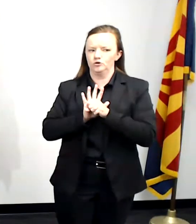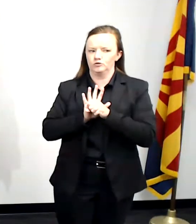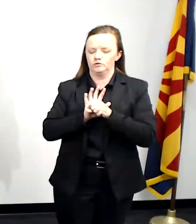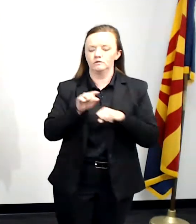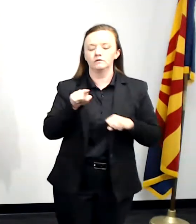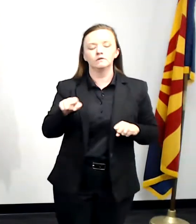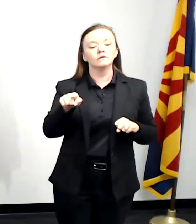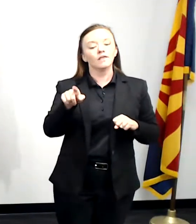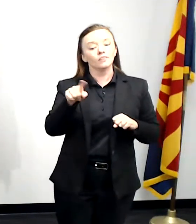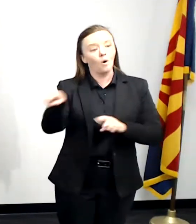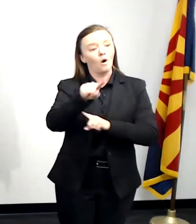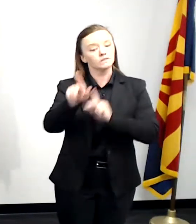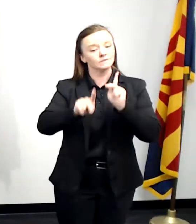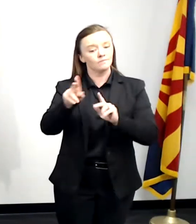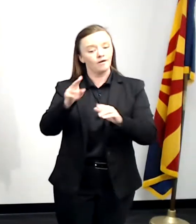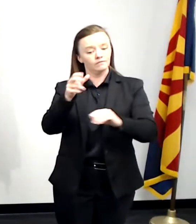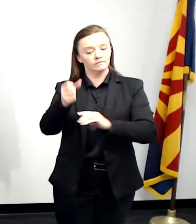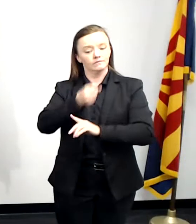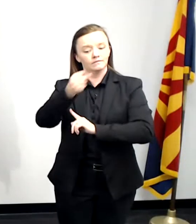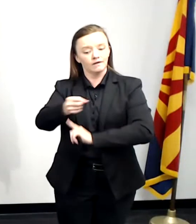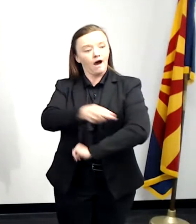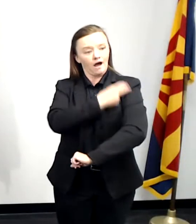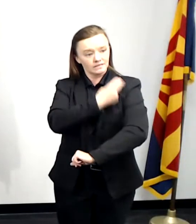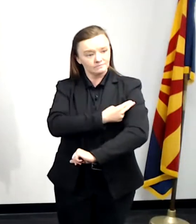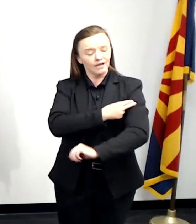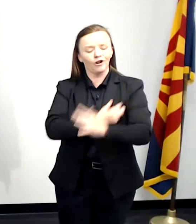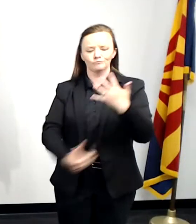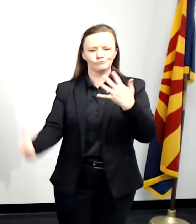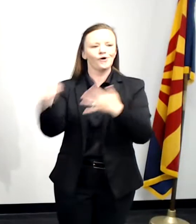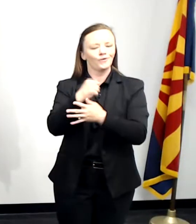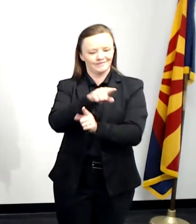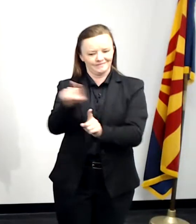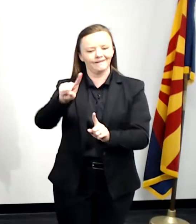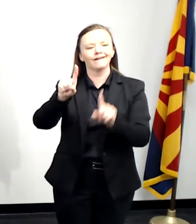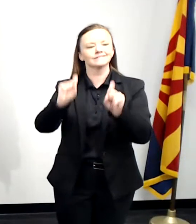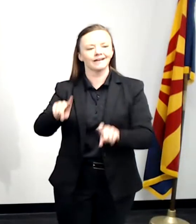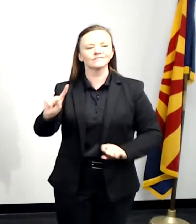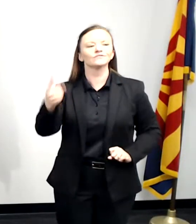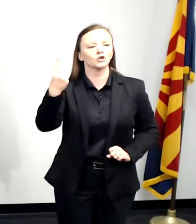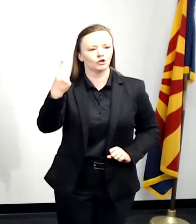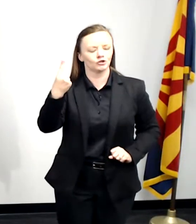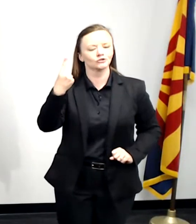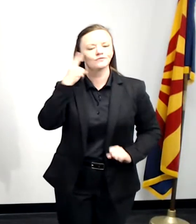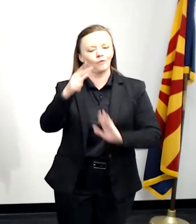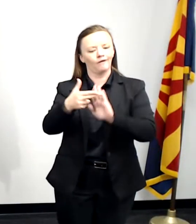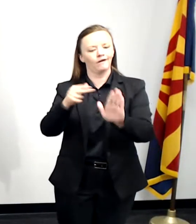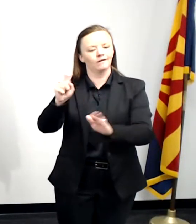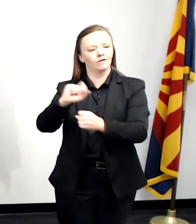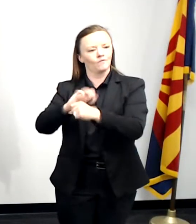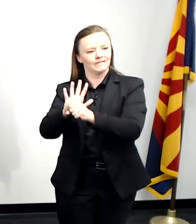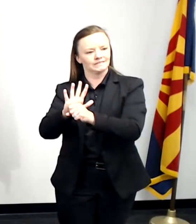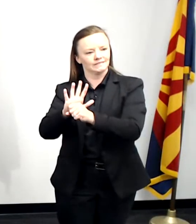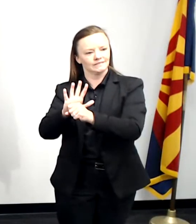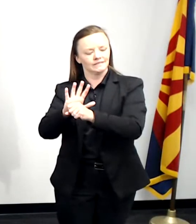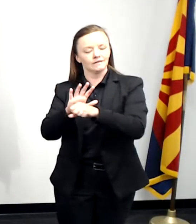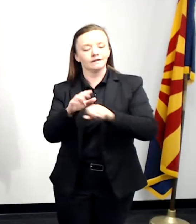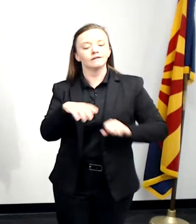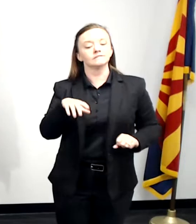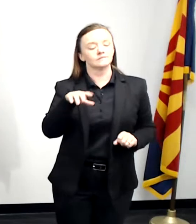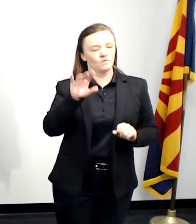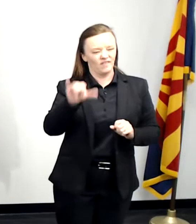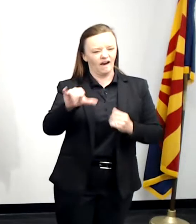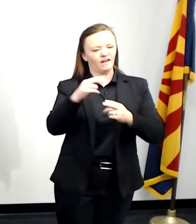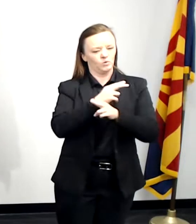have been prioritized for testing from the beginning, the availability of testing doesn't change the Epi Curve on